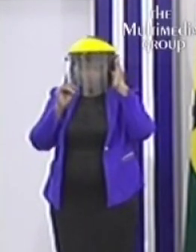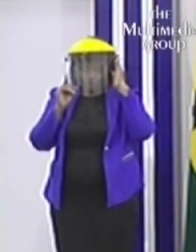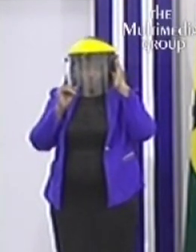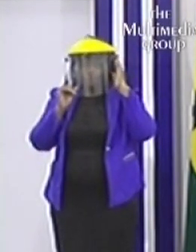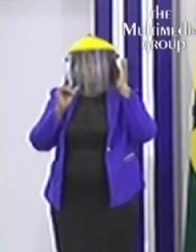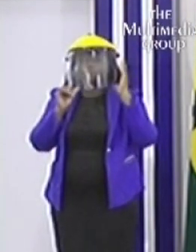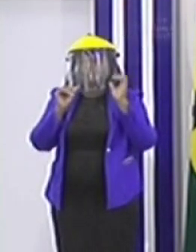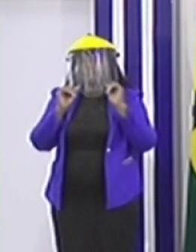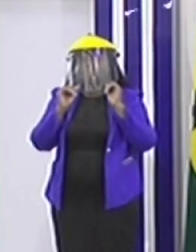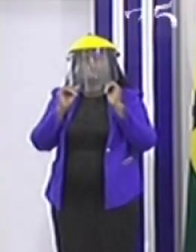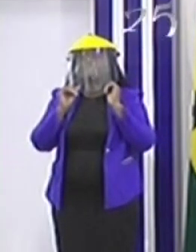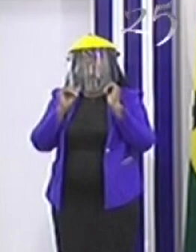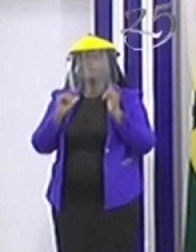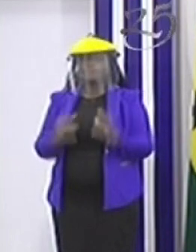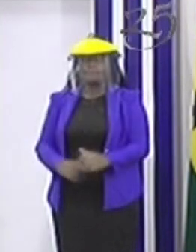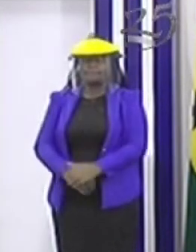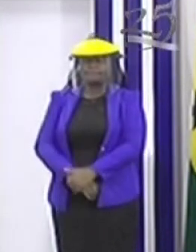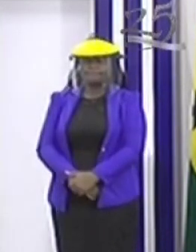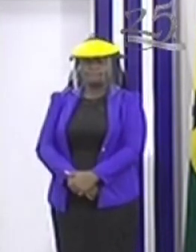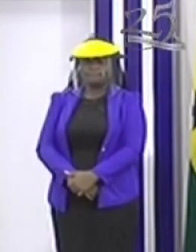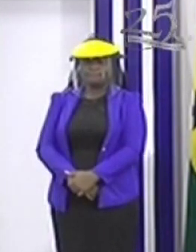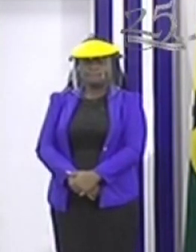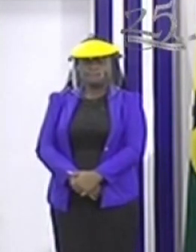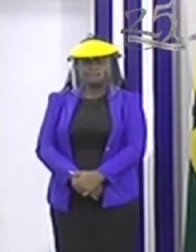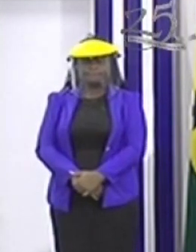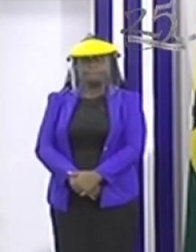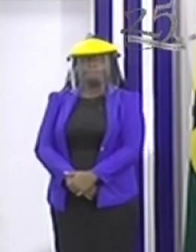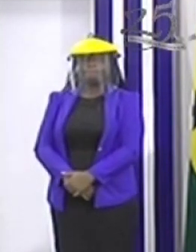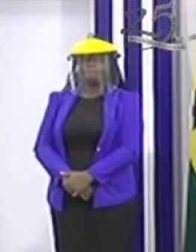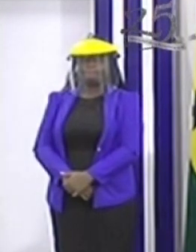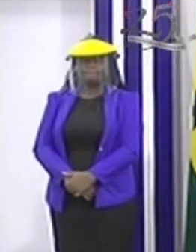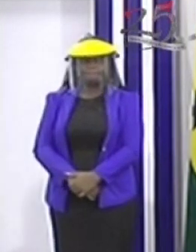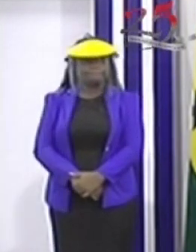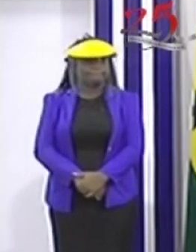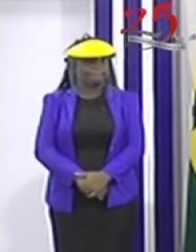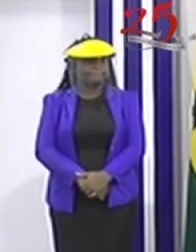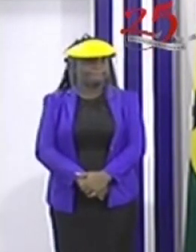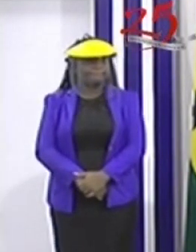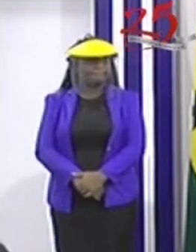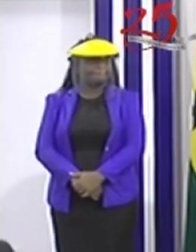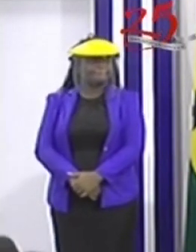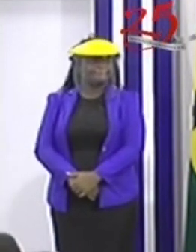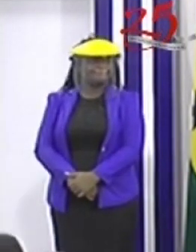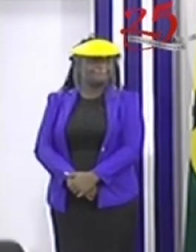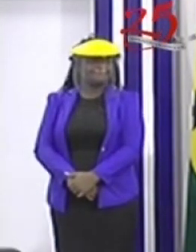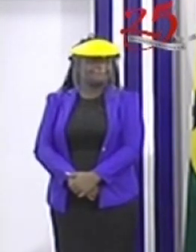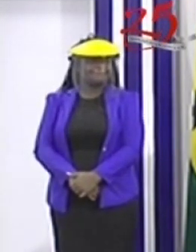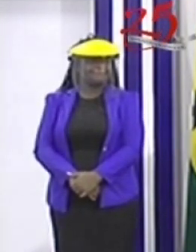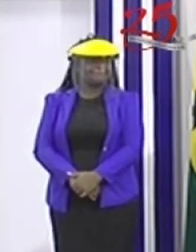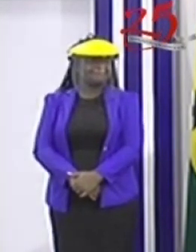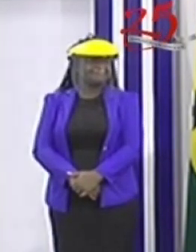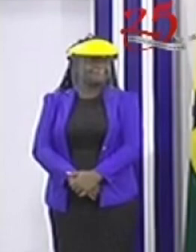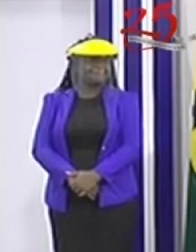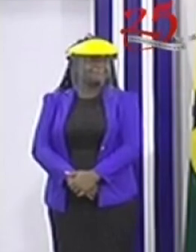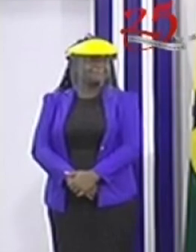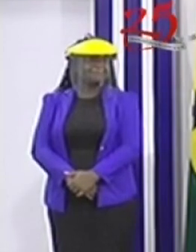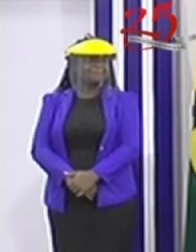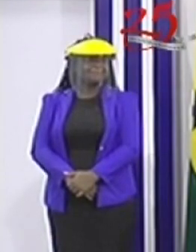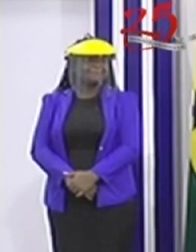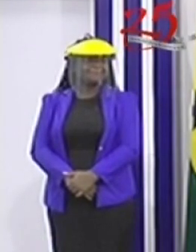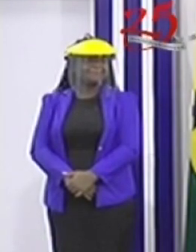Ghana Hospital. How true is this? And then my fourth question is